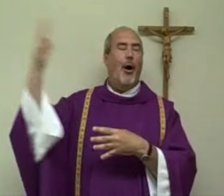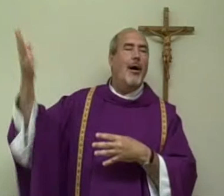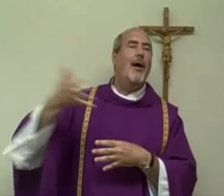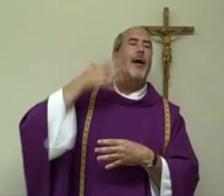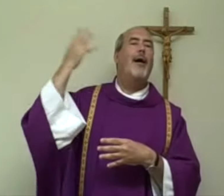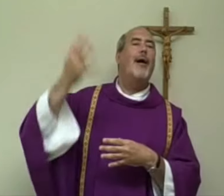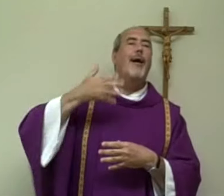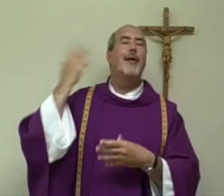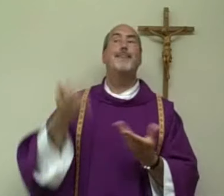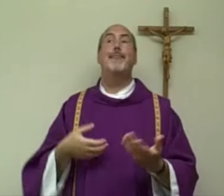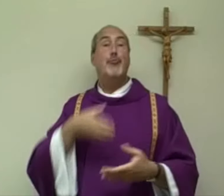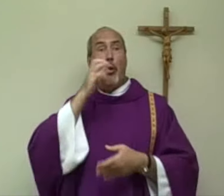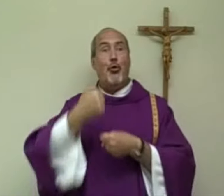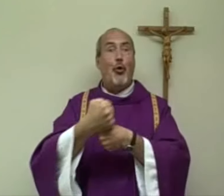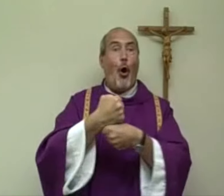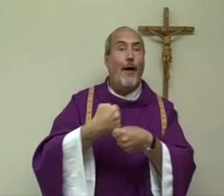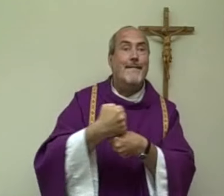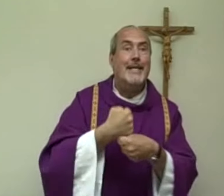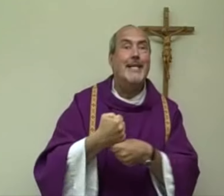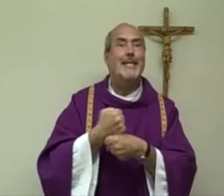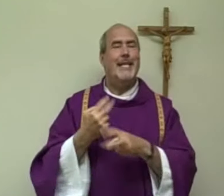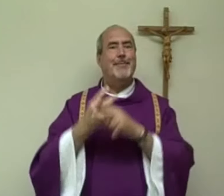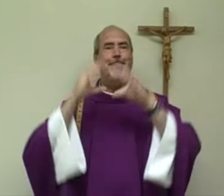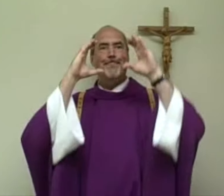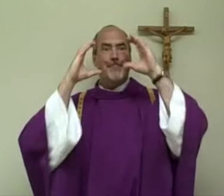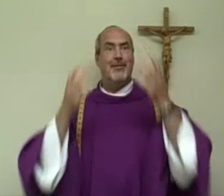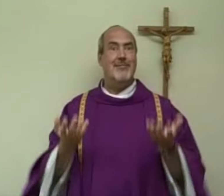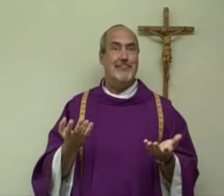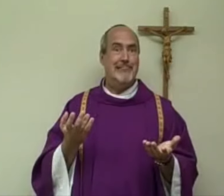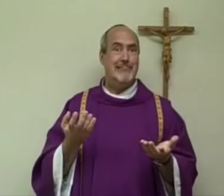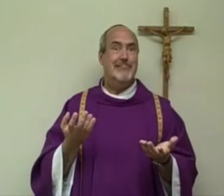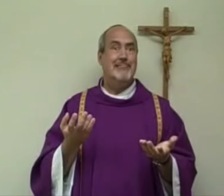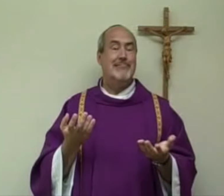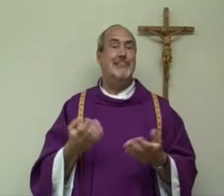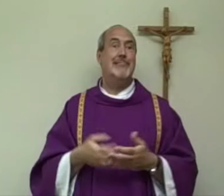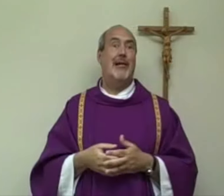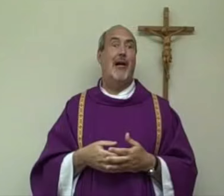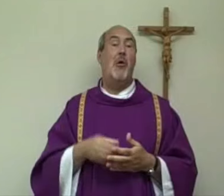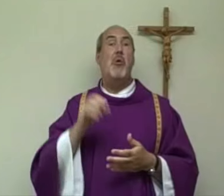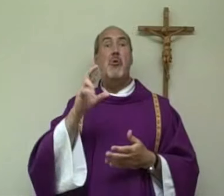even opening a window and getting some fresh air. Or how about a coffee? That tends to wake us up.